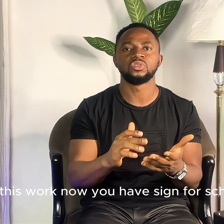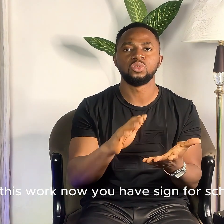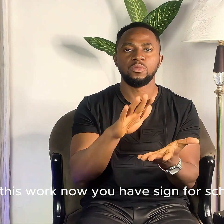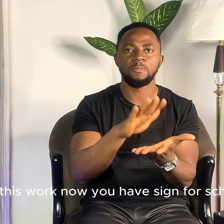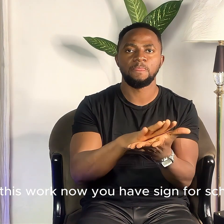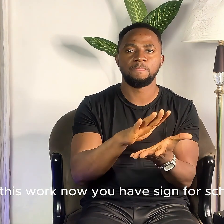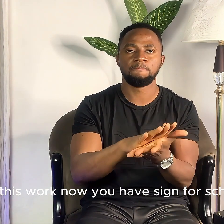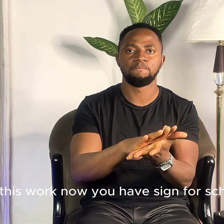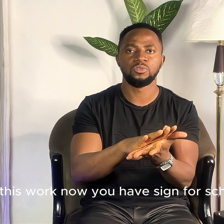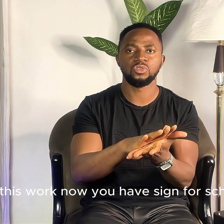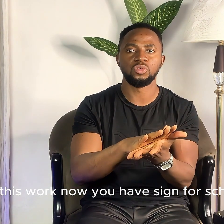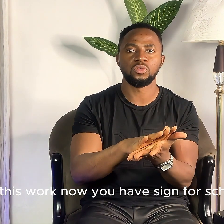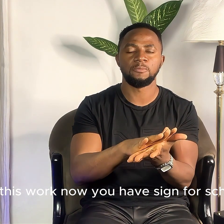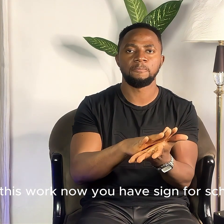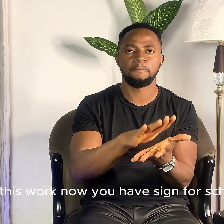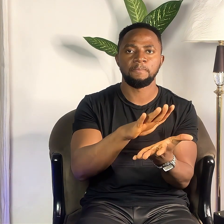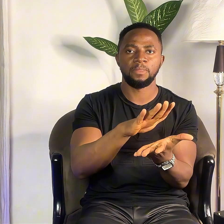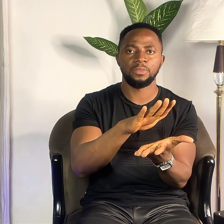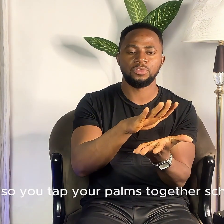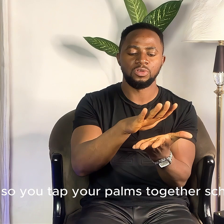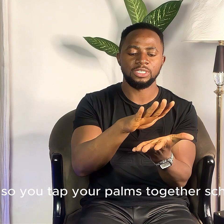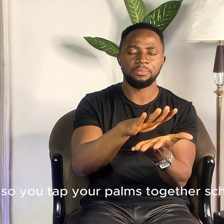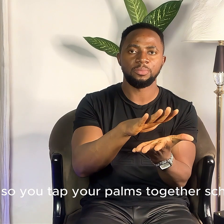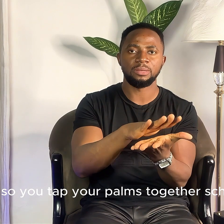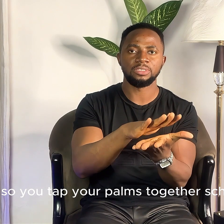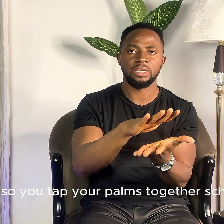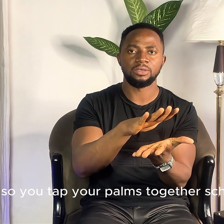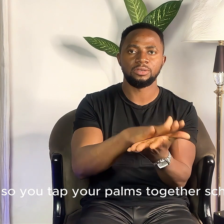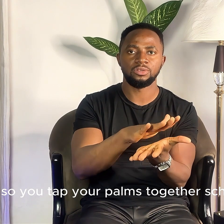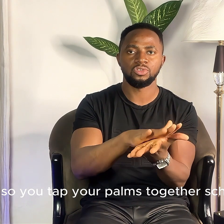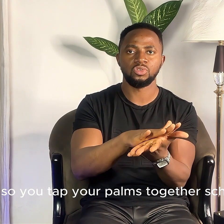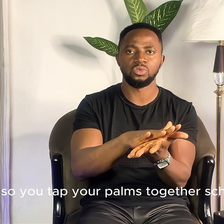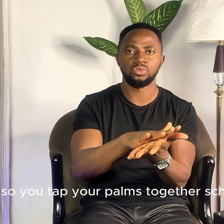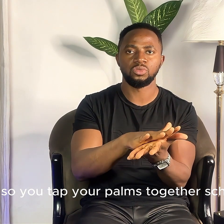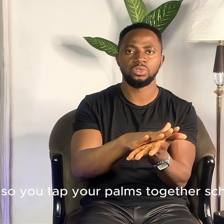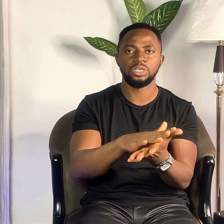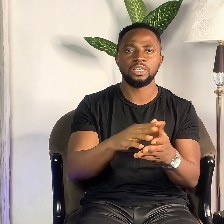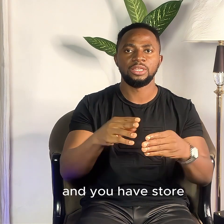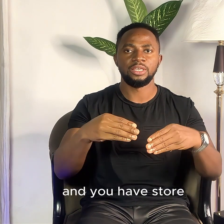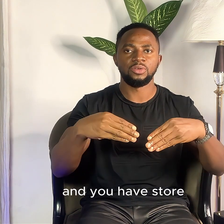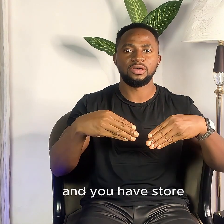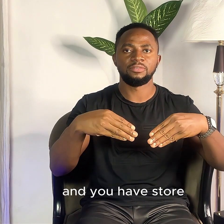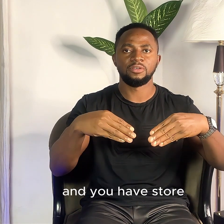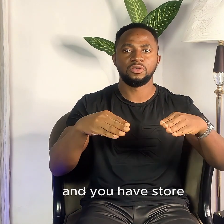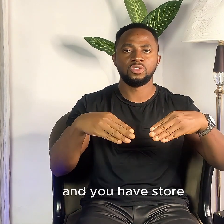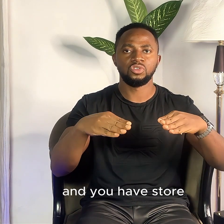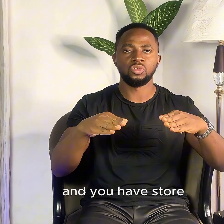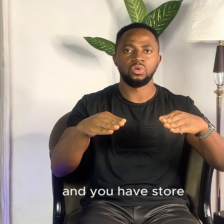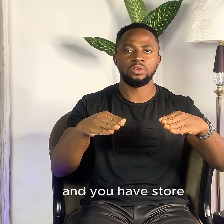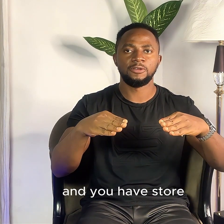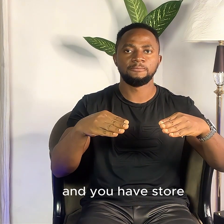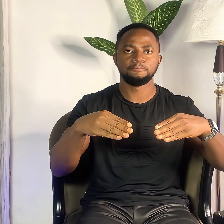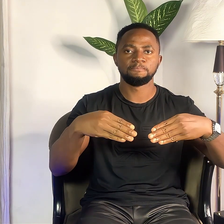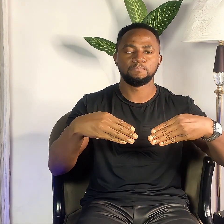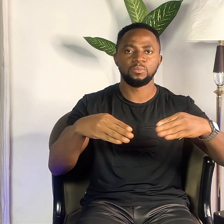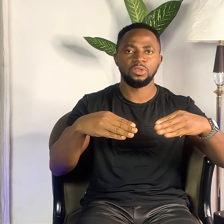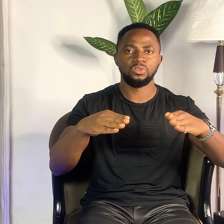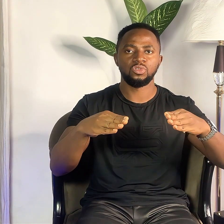school, school. So you tap your palms together, school. And you have store,